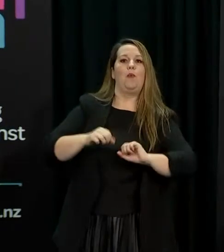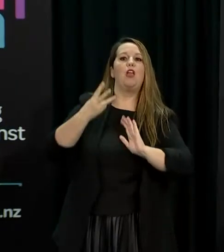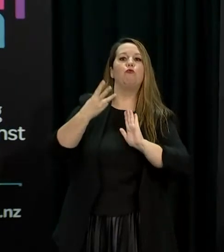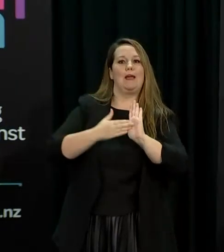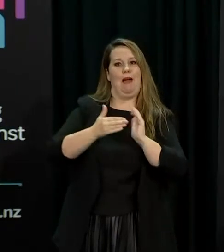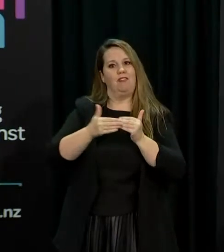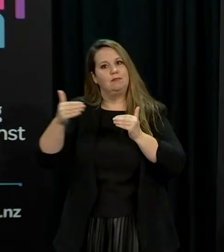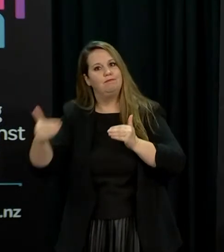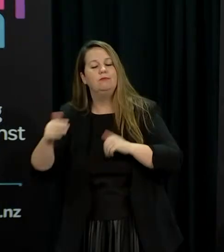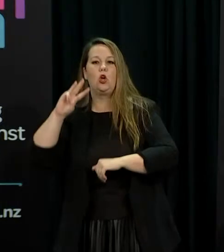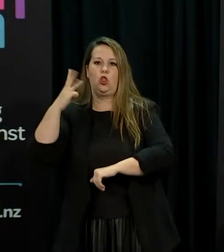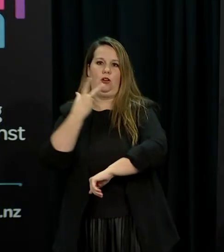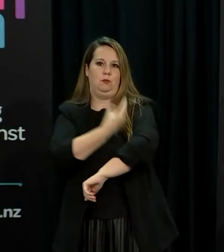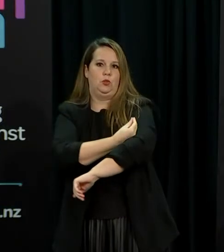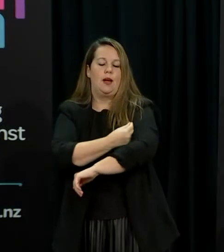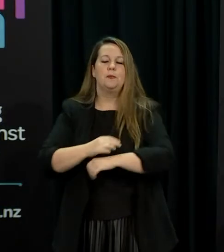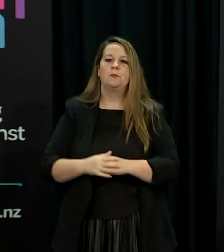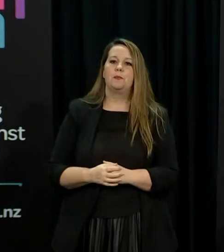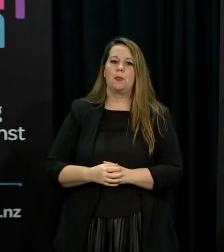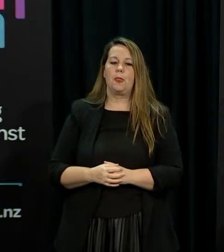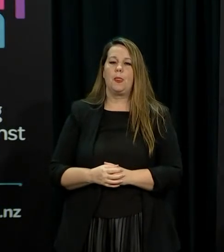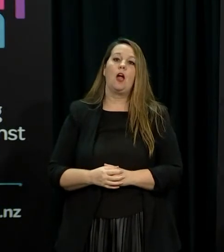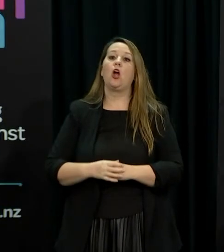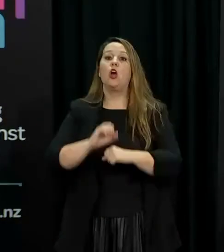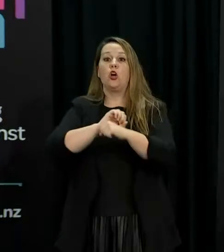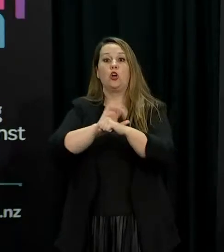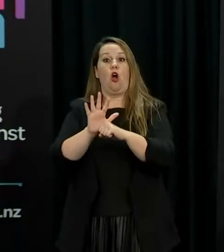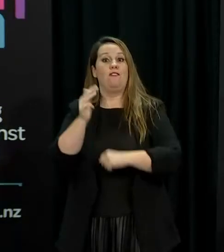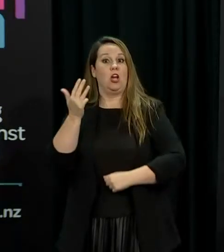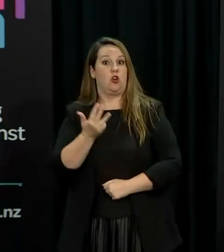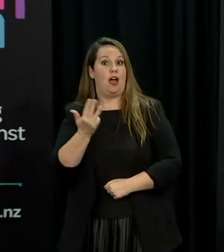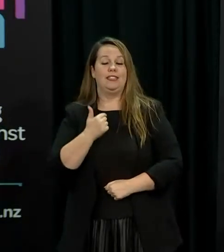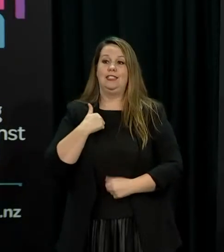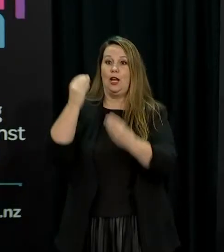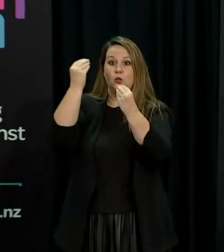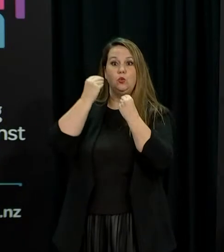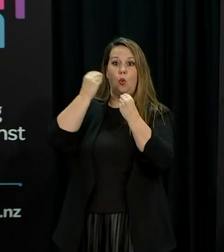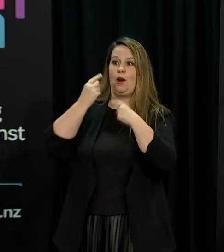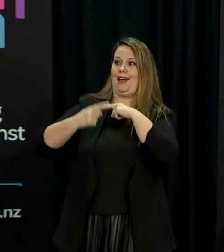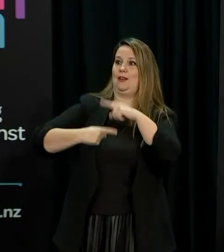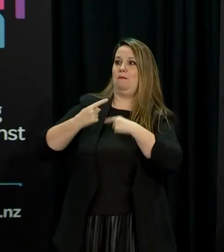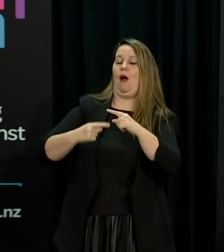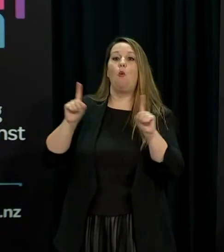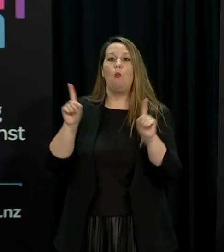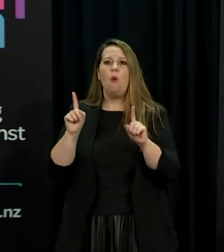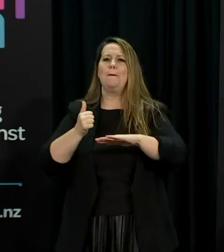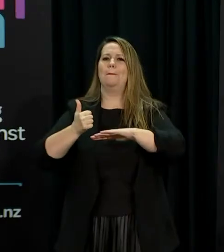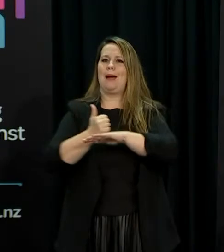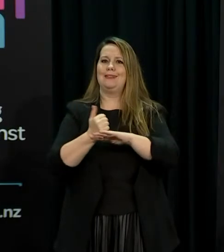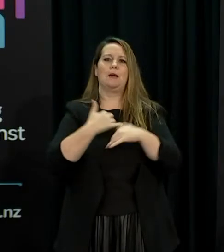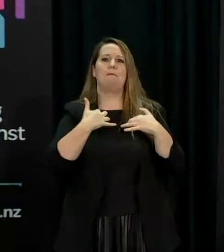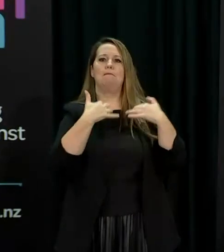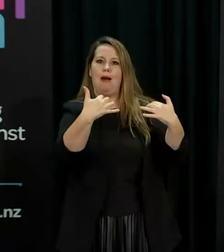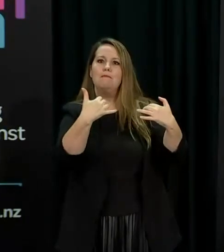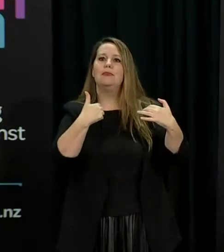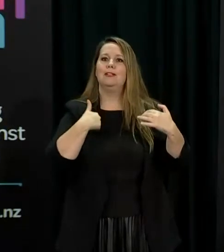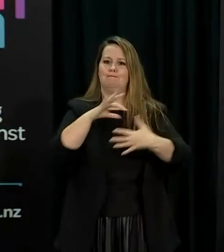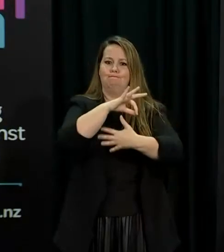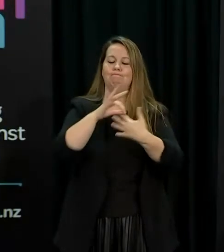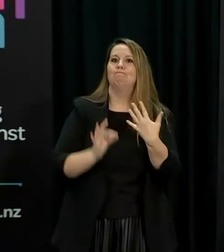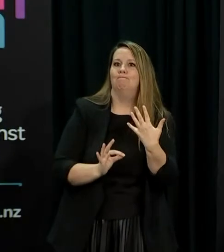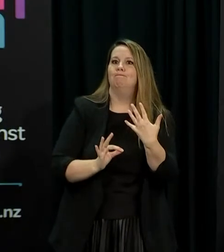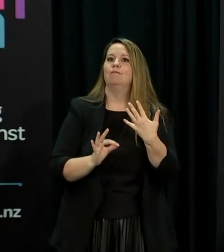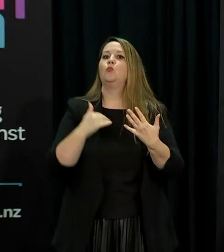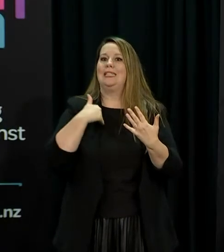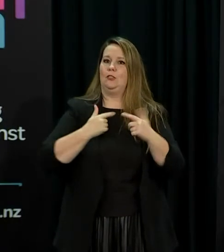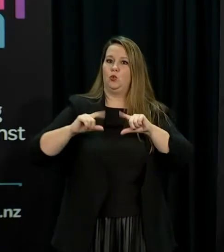COVID-19 has also taught or reminded us a lot about the importance of basic public health measures that will stand us in great stead